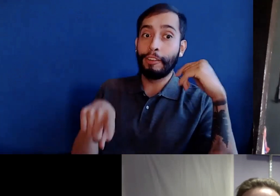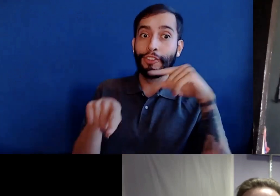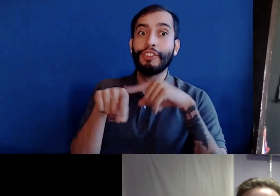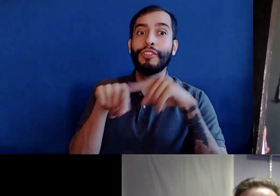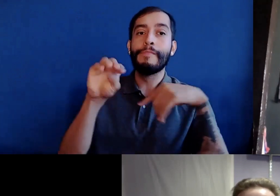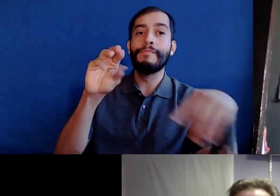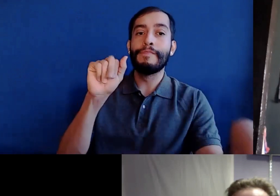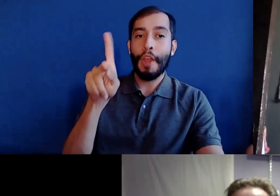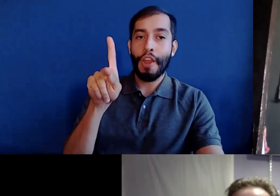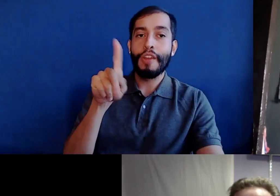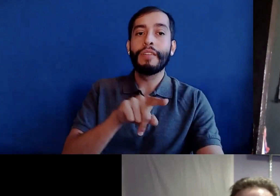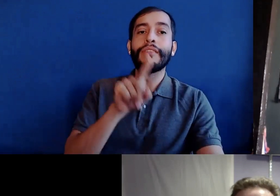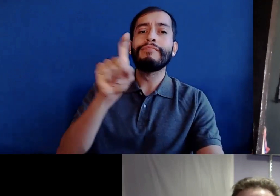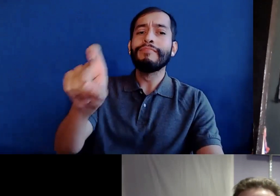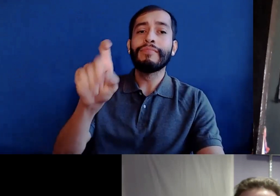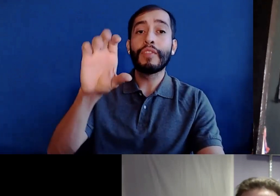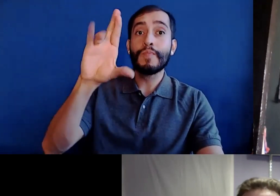Sundance